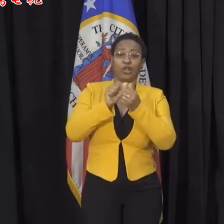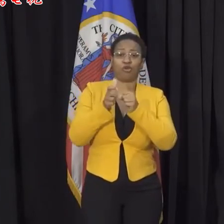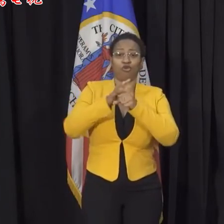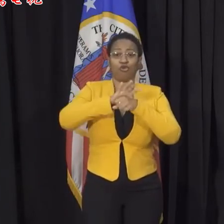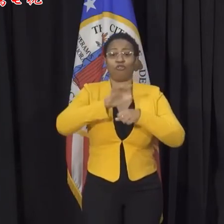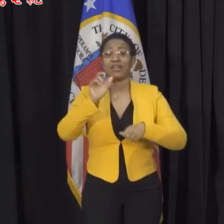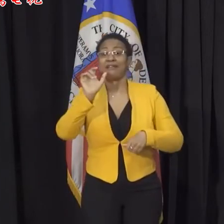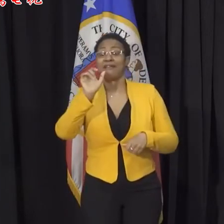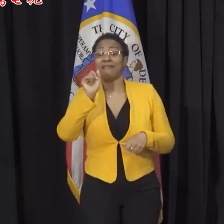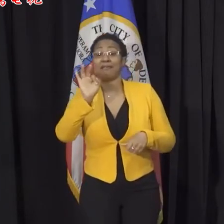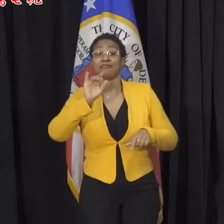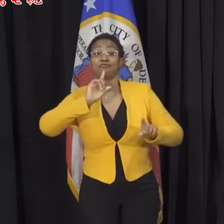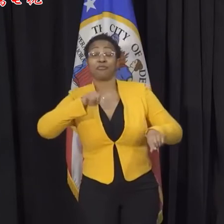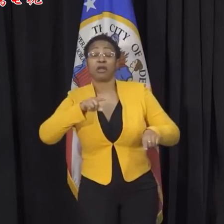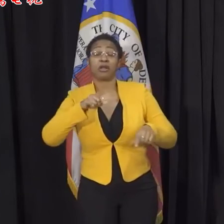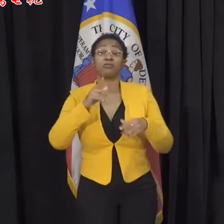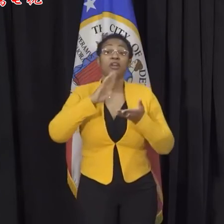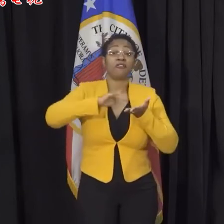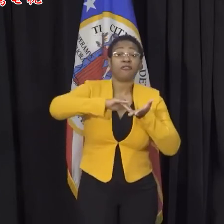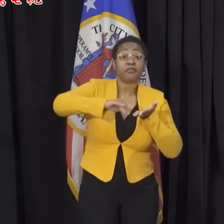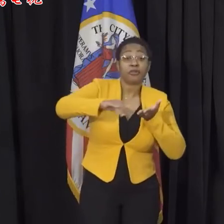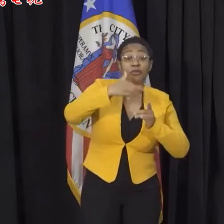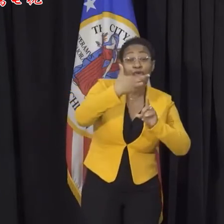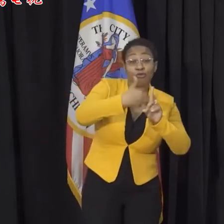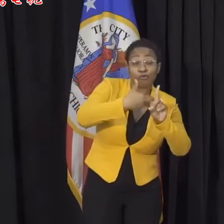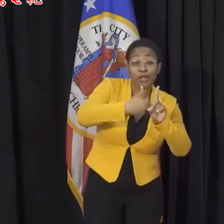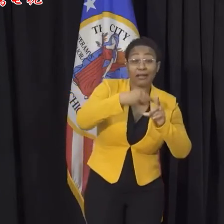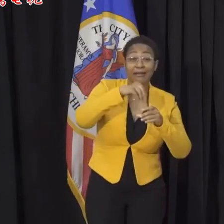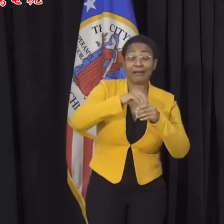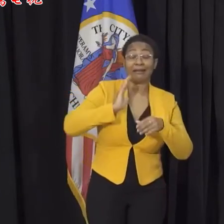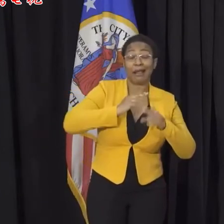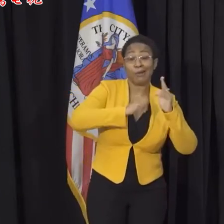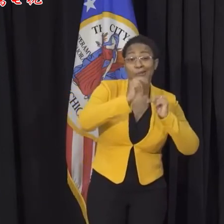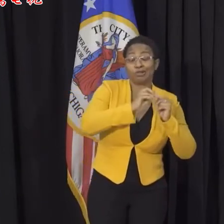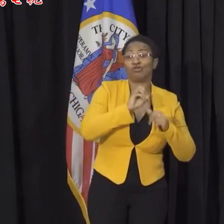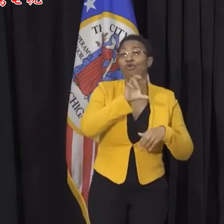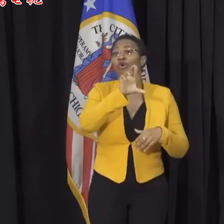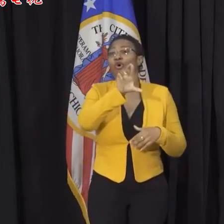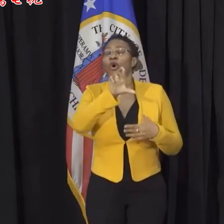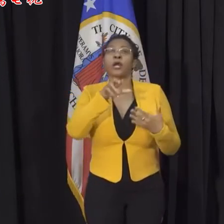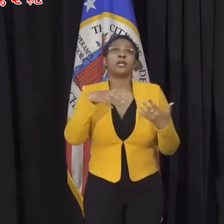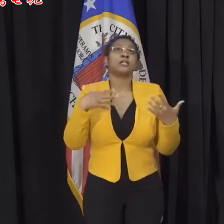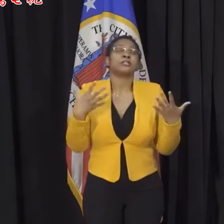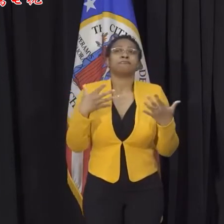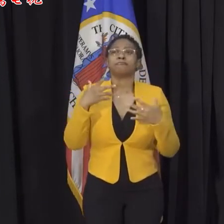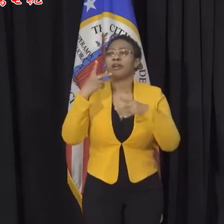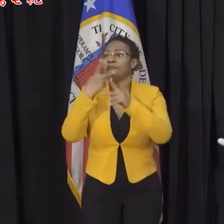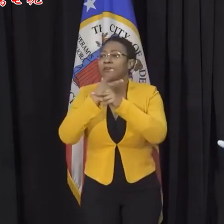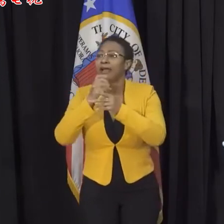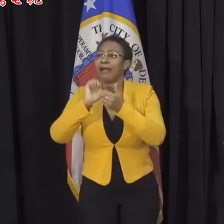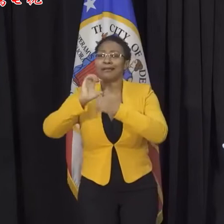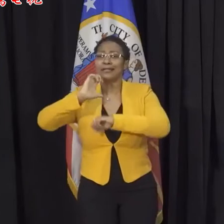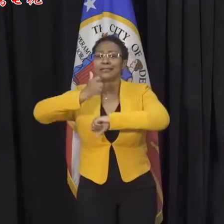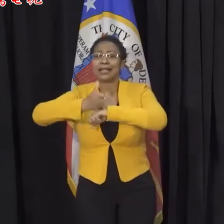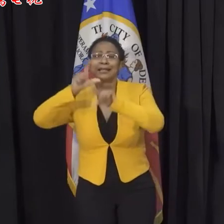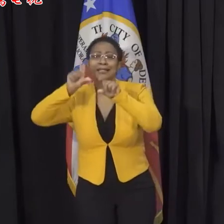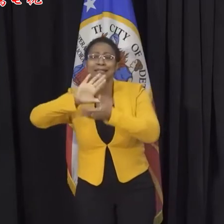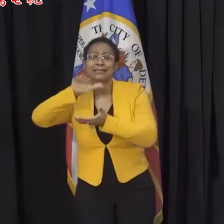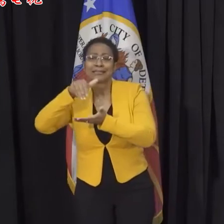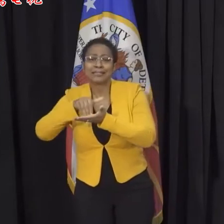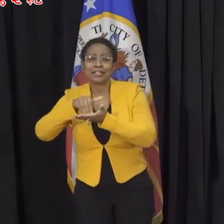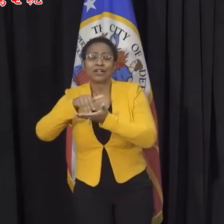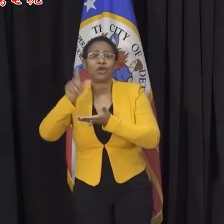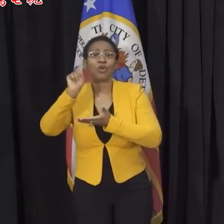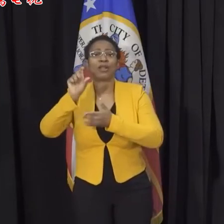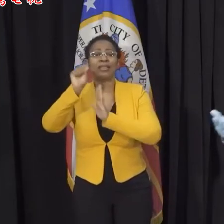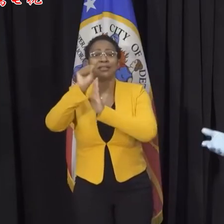response, whether that be forgiving rent for people in our buildings, or figuring out how to set up a testing center at